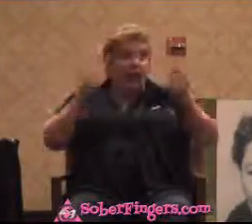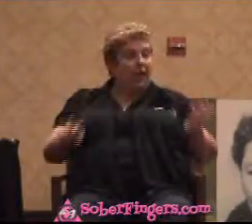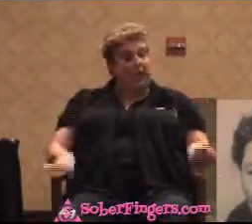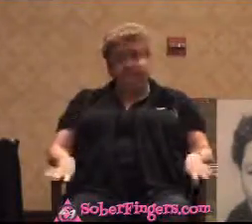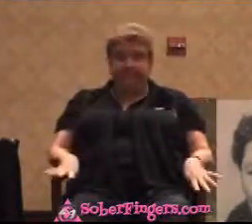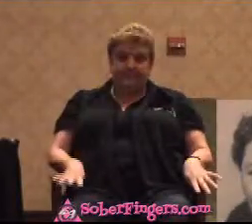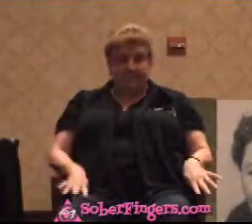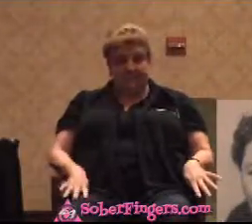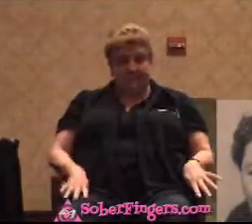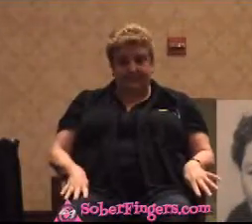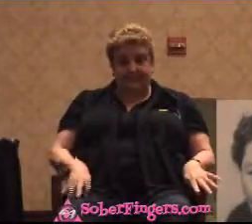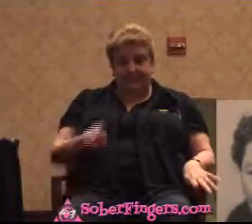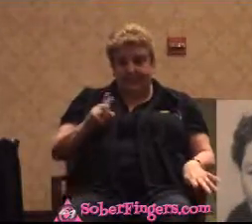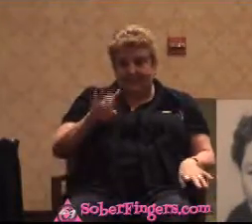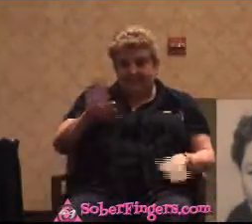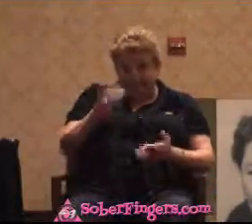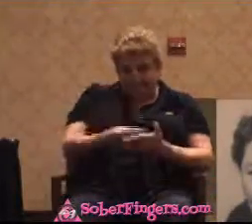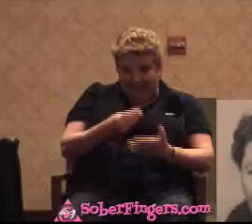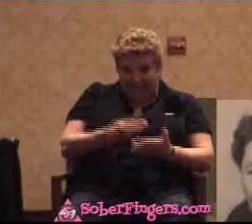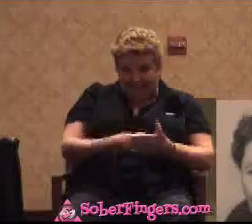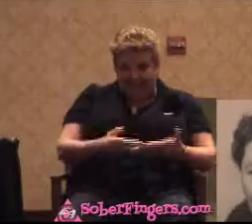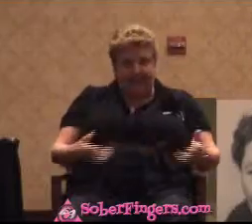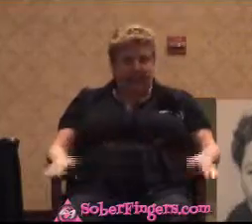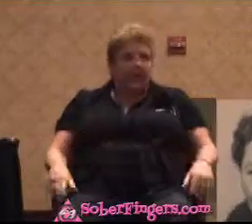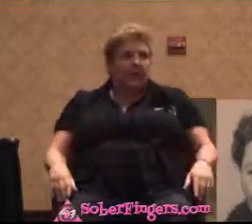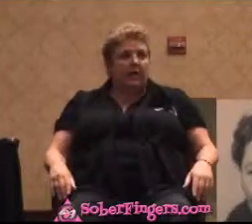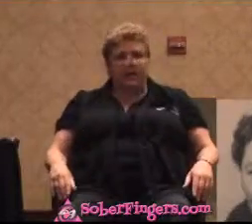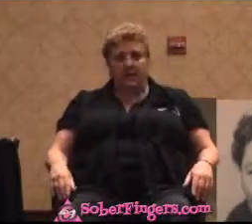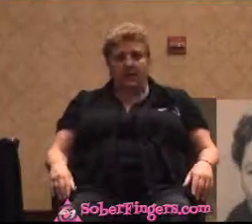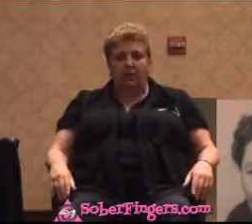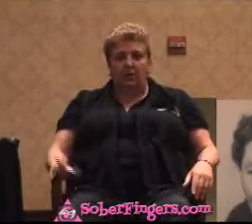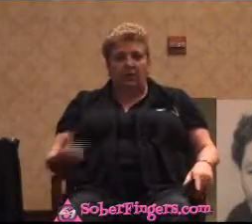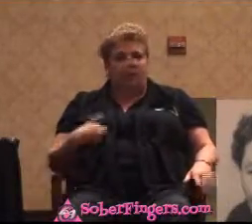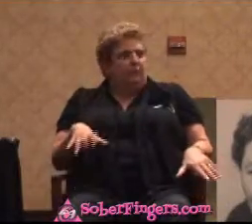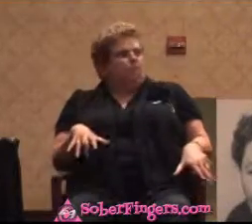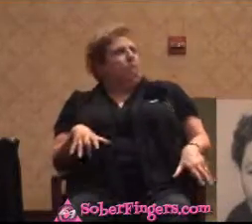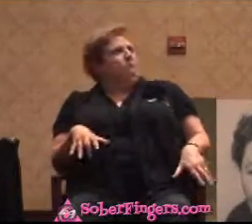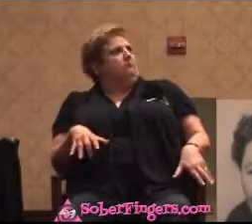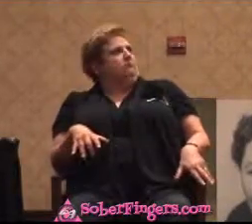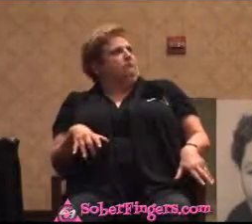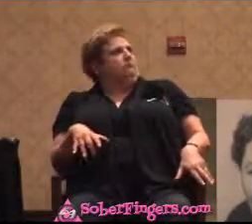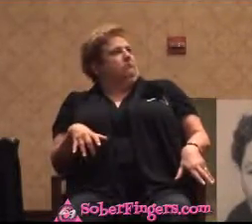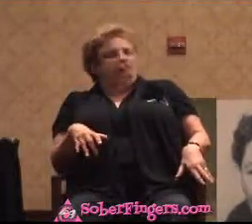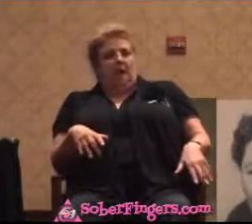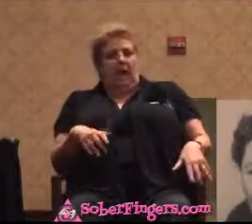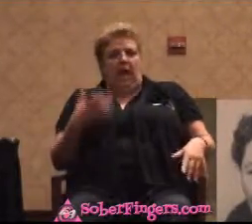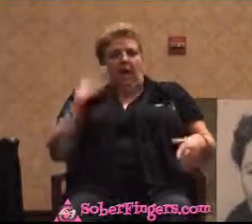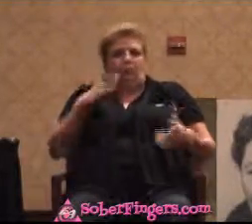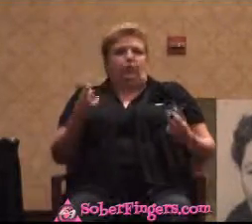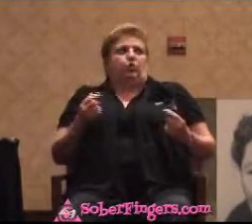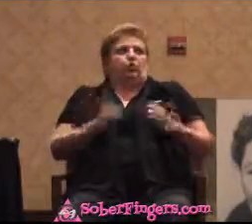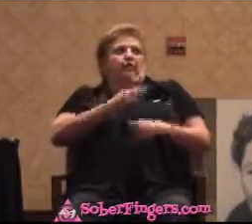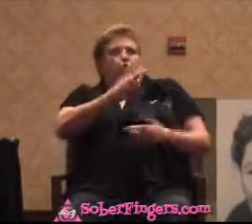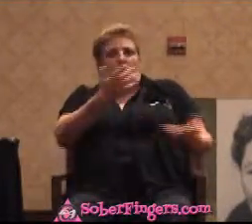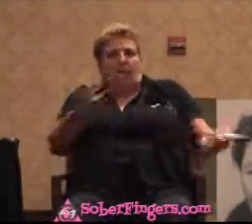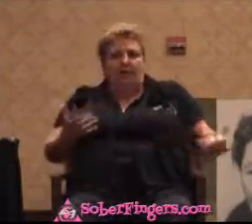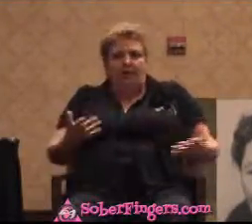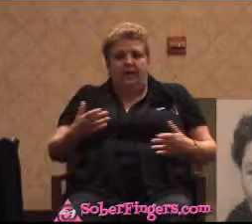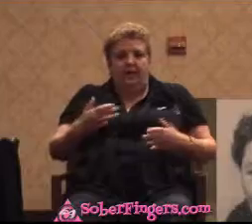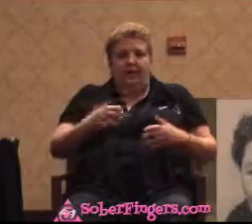asking me for my money, and I froze right then and there with her. And we get to the next window, and dude's